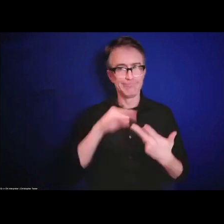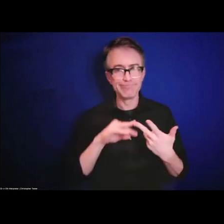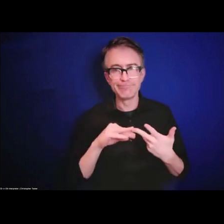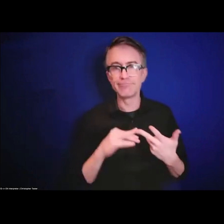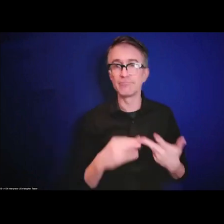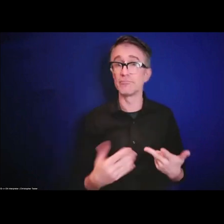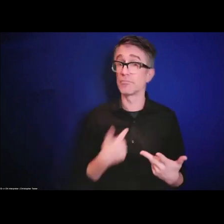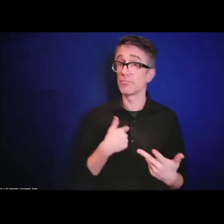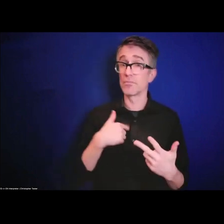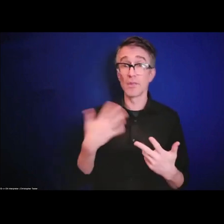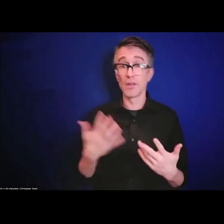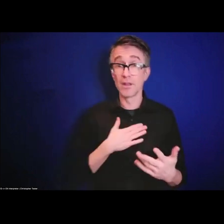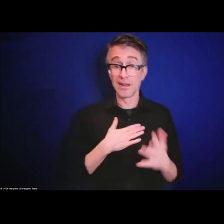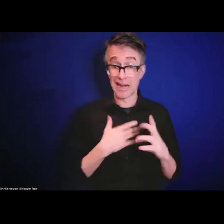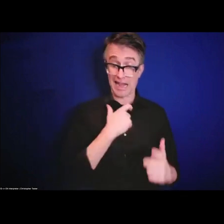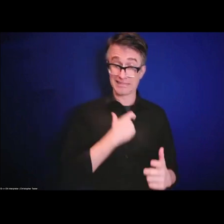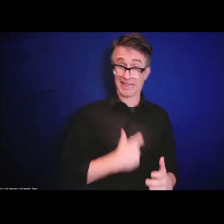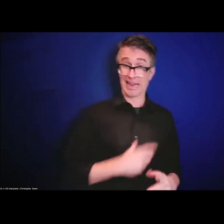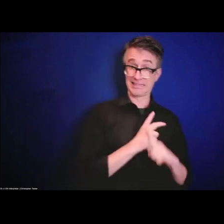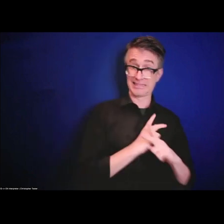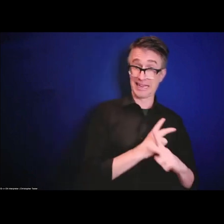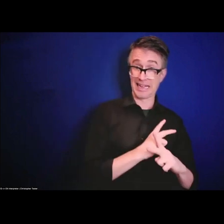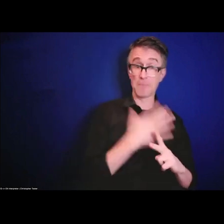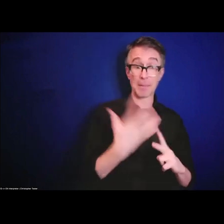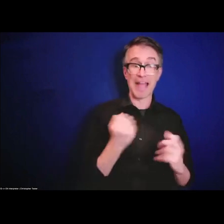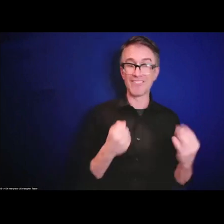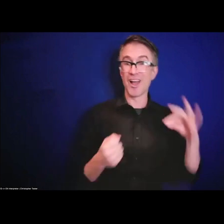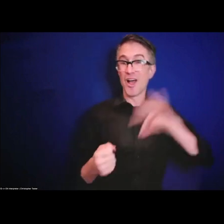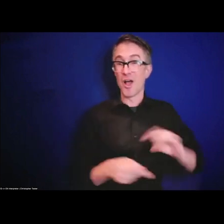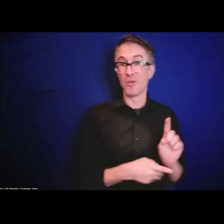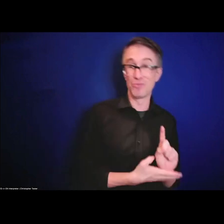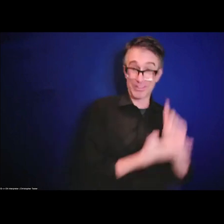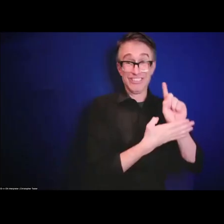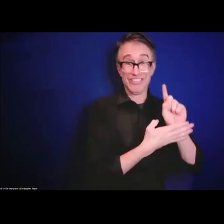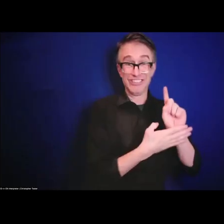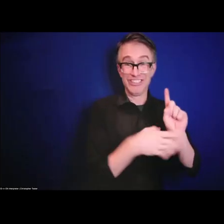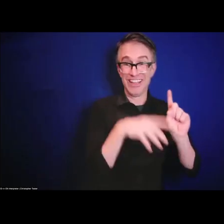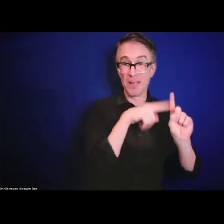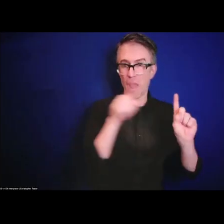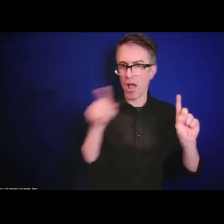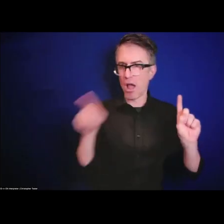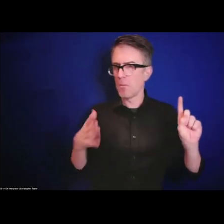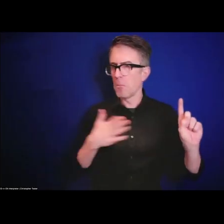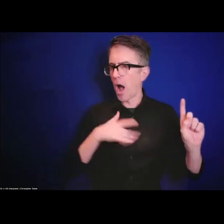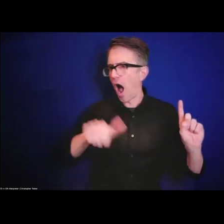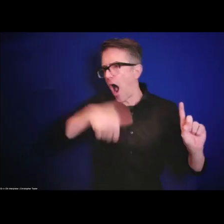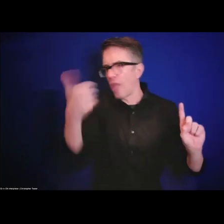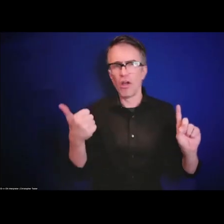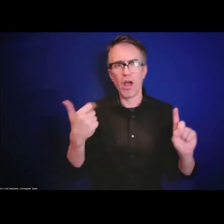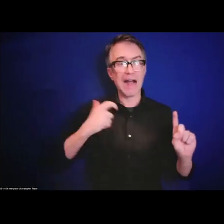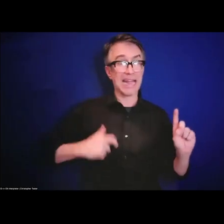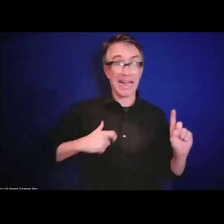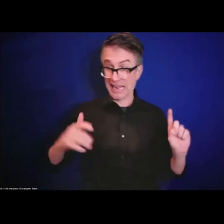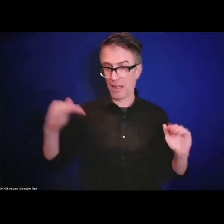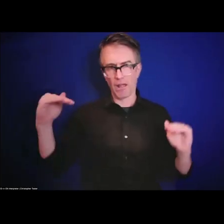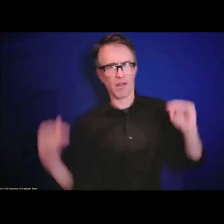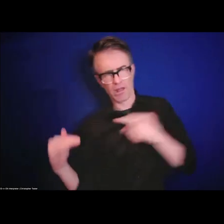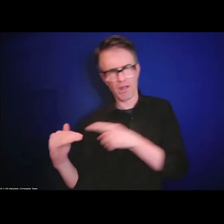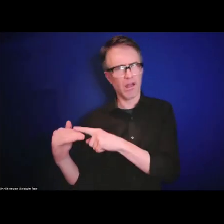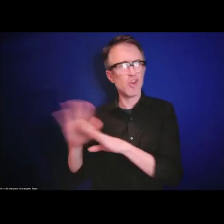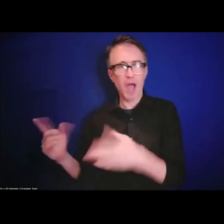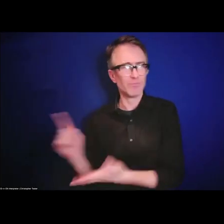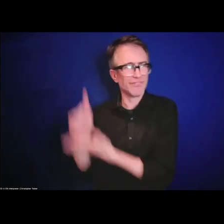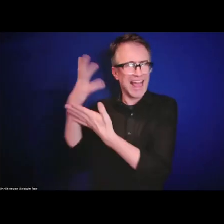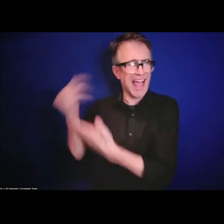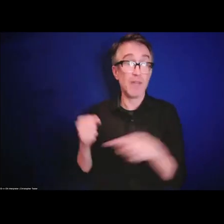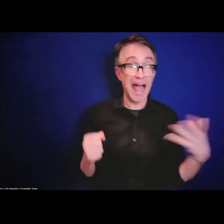one single dimension of identity. Within this guidance document, we introduce the